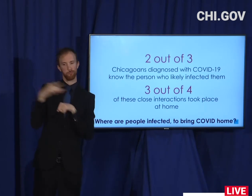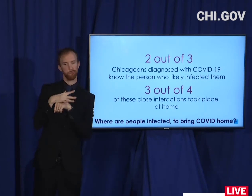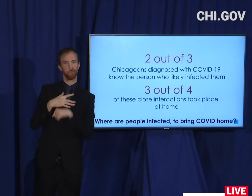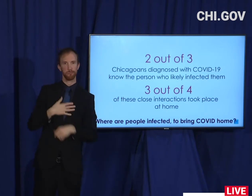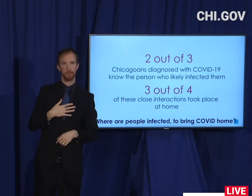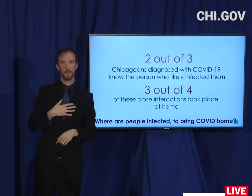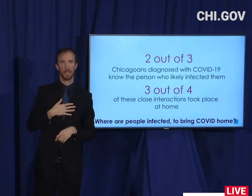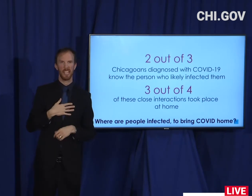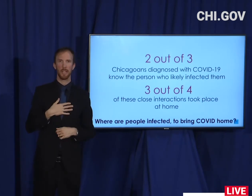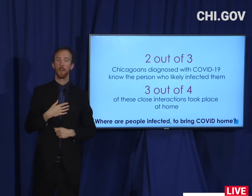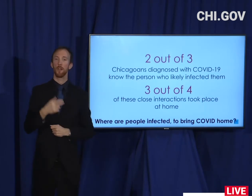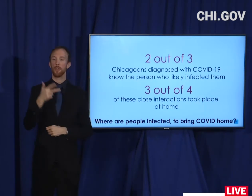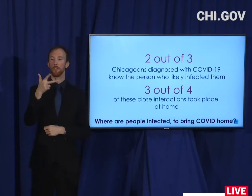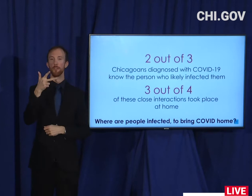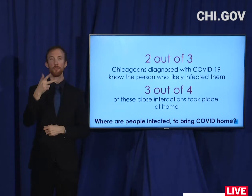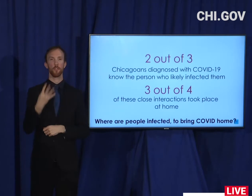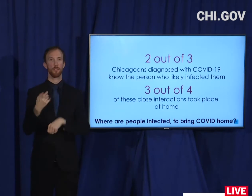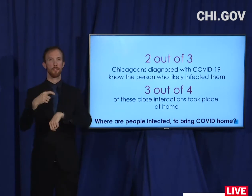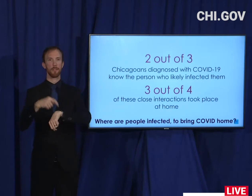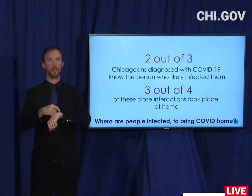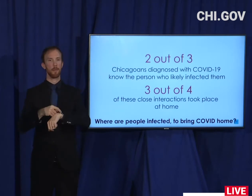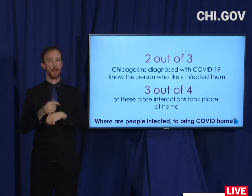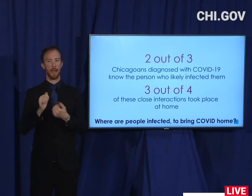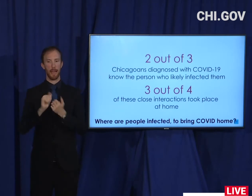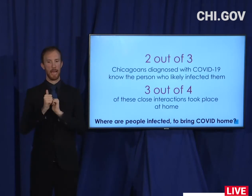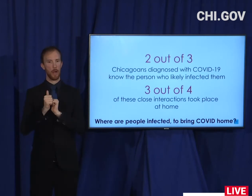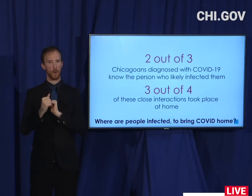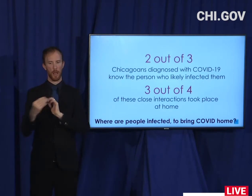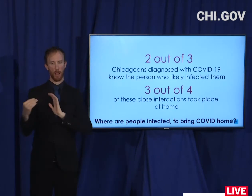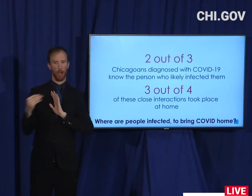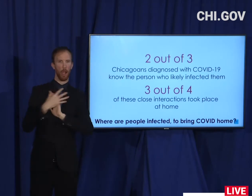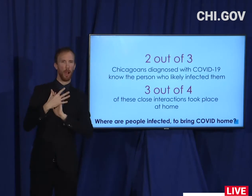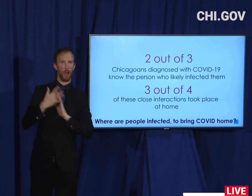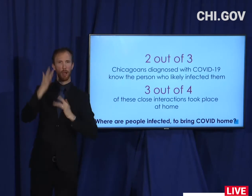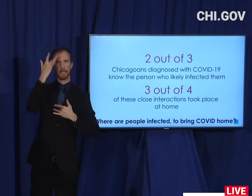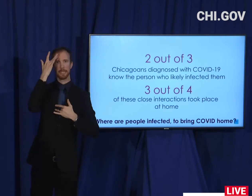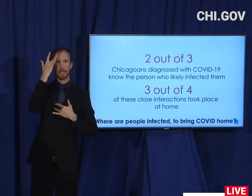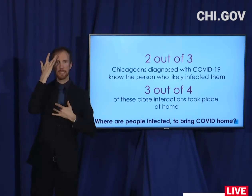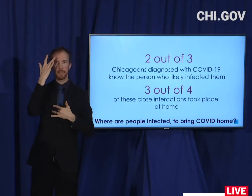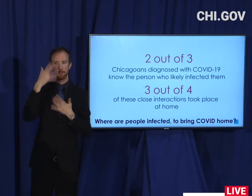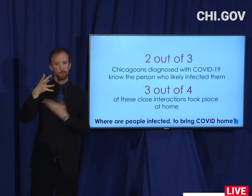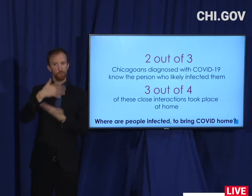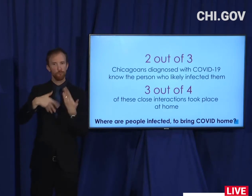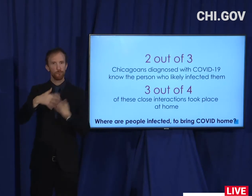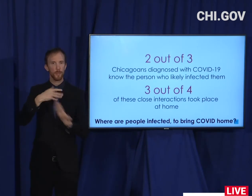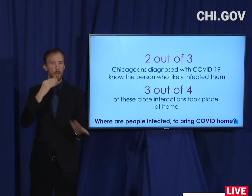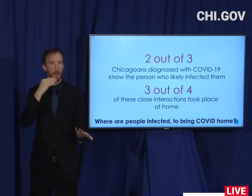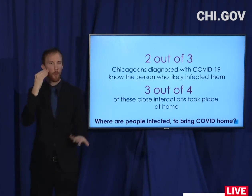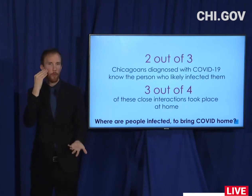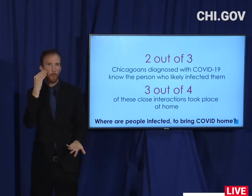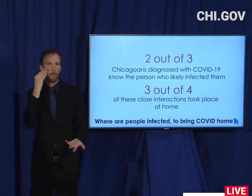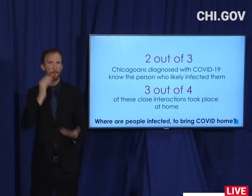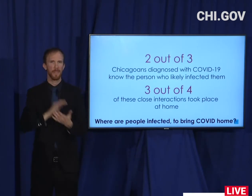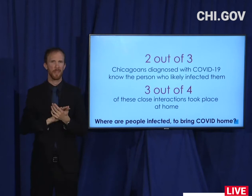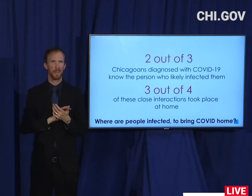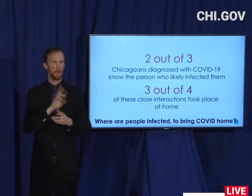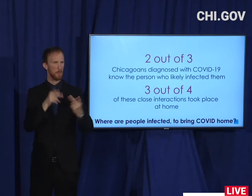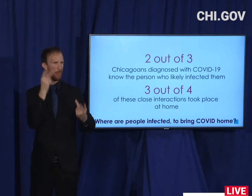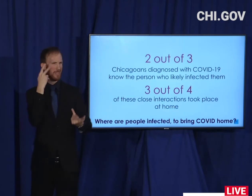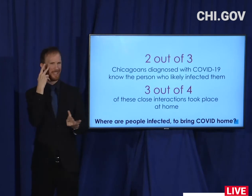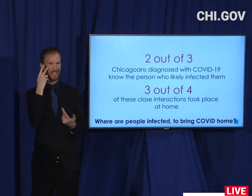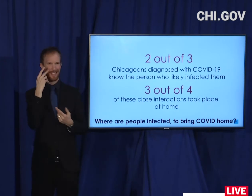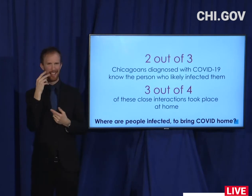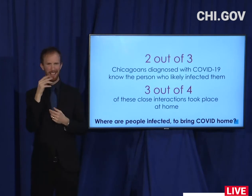of those close interactions take place at home. We got some questions afterwards. How is COVID getting into the home?